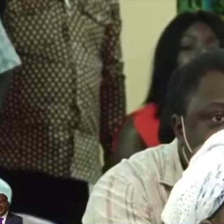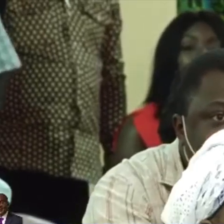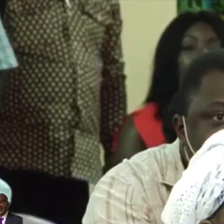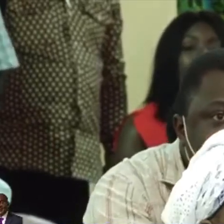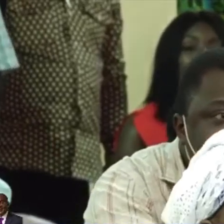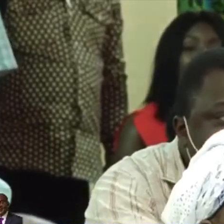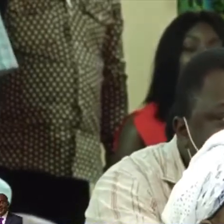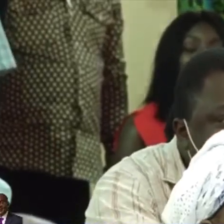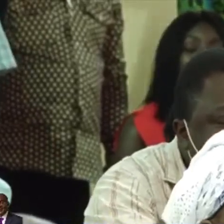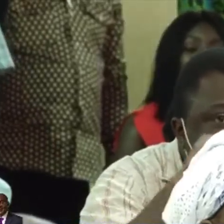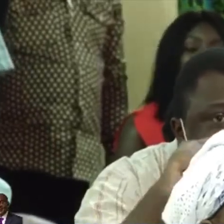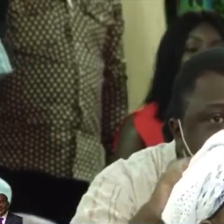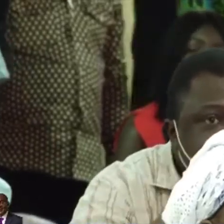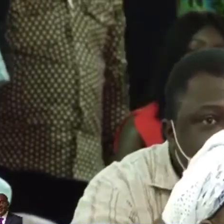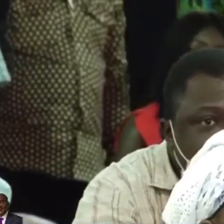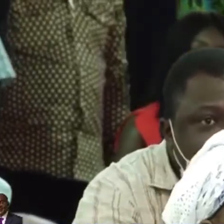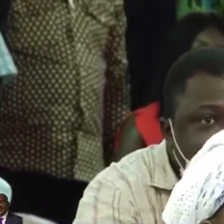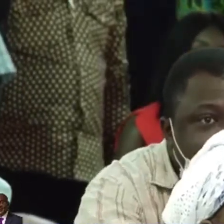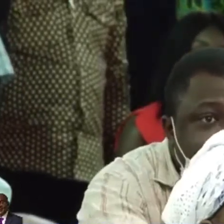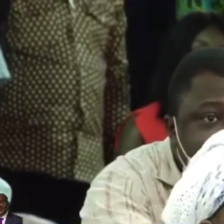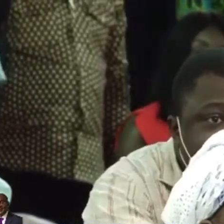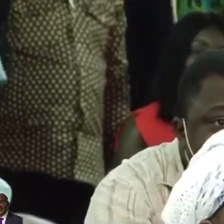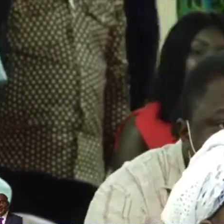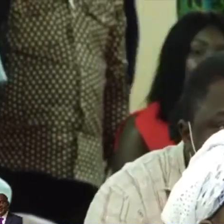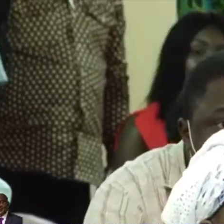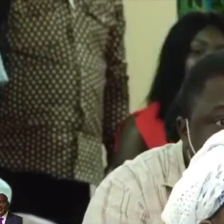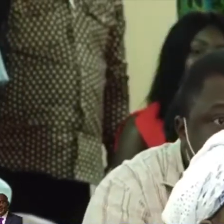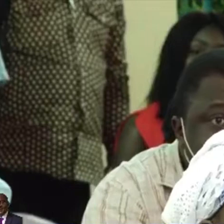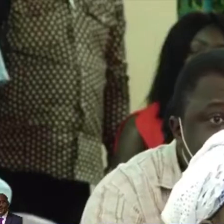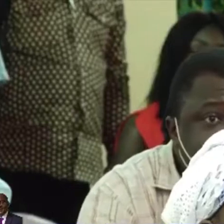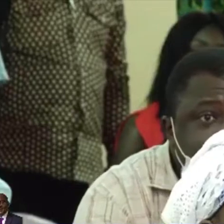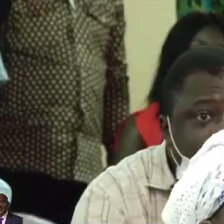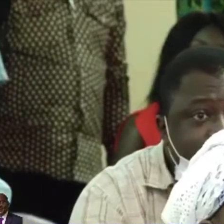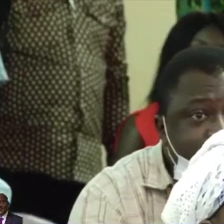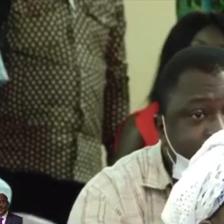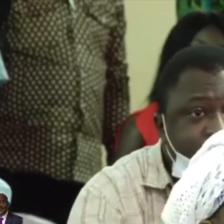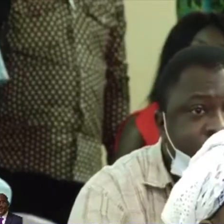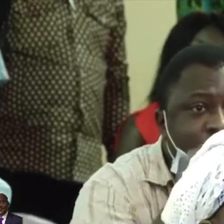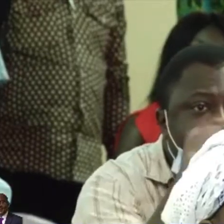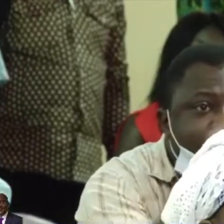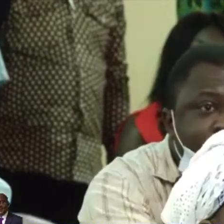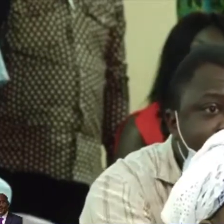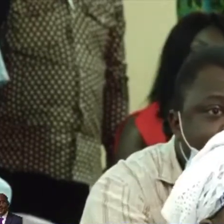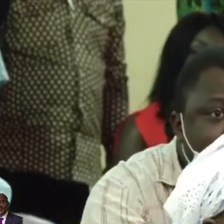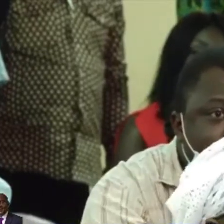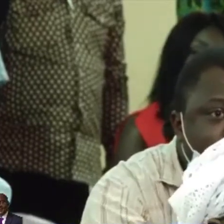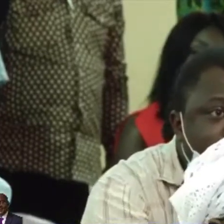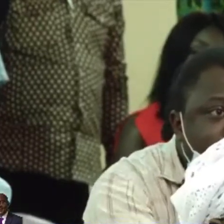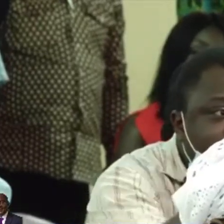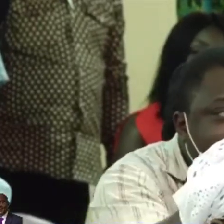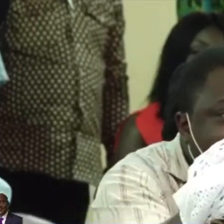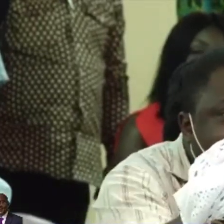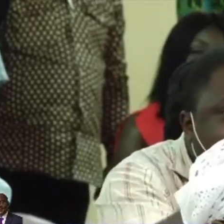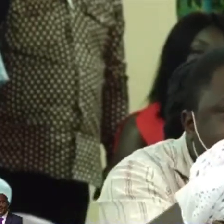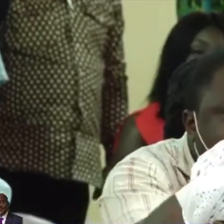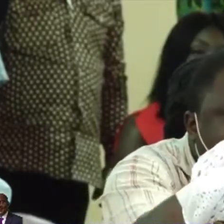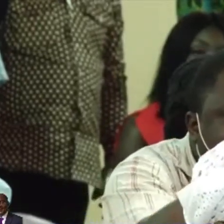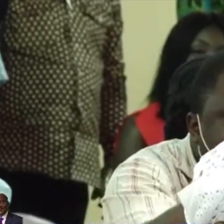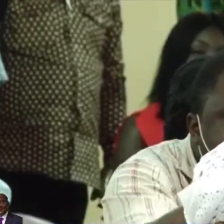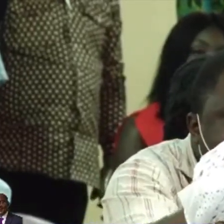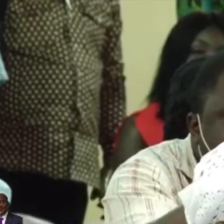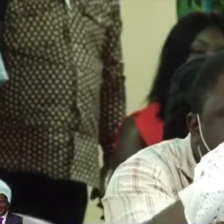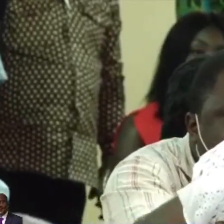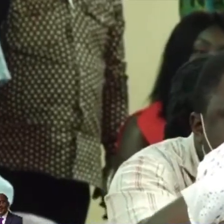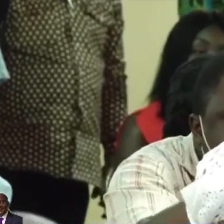involved have these disability groups, especially the Ghana Federation of Disability Organizations, been involved in the